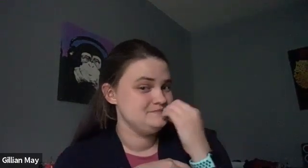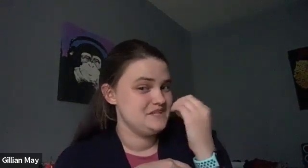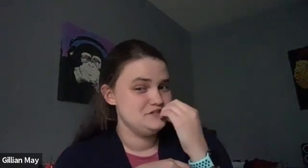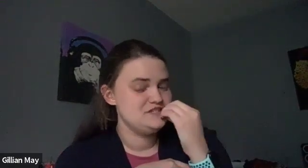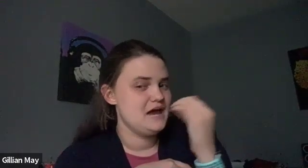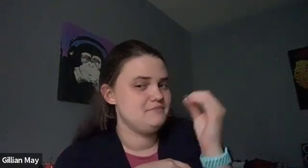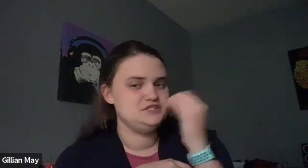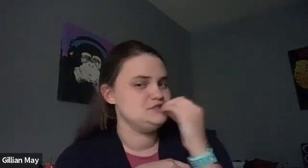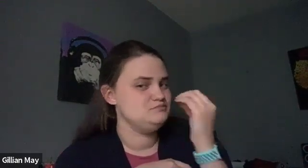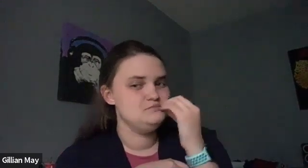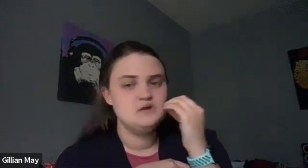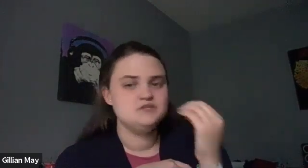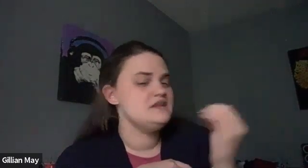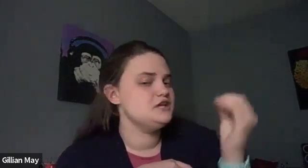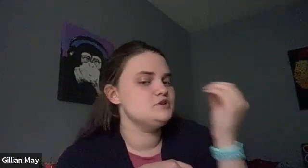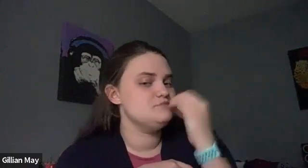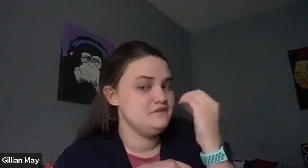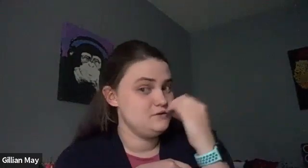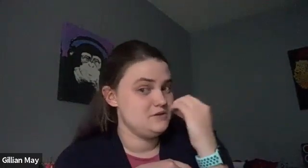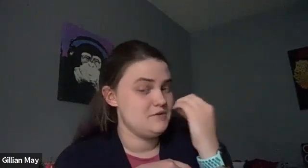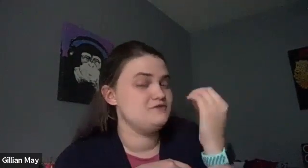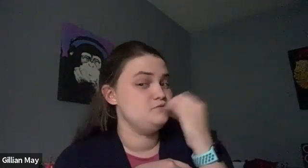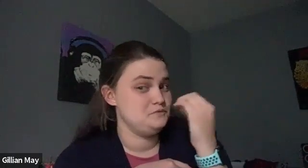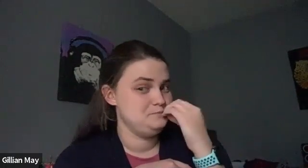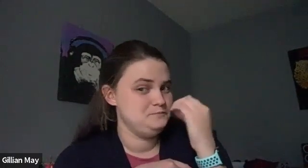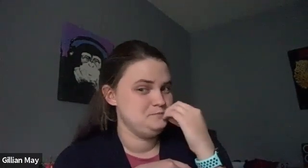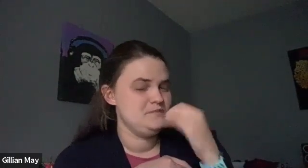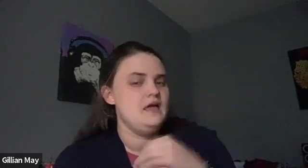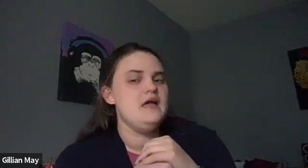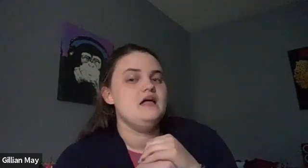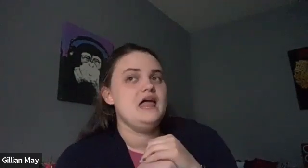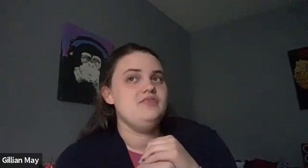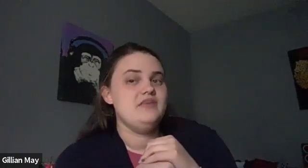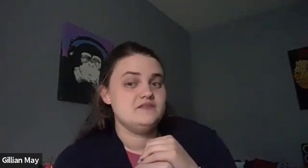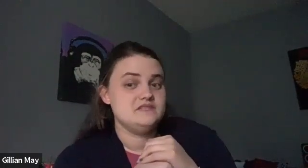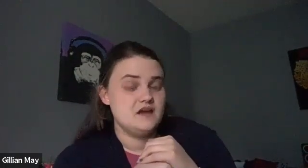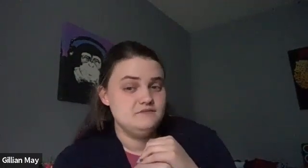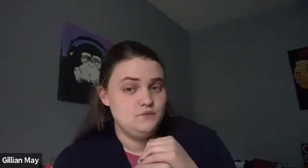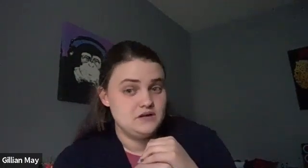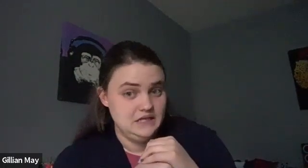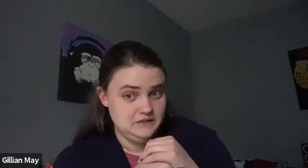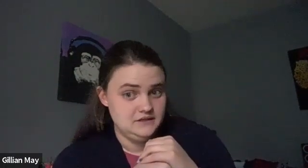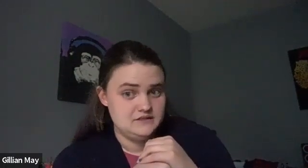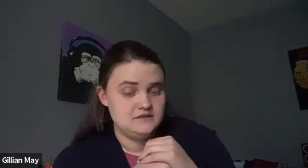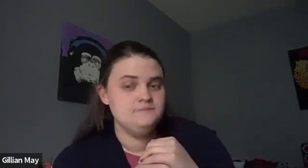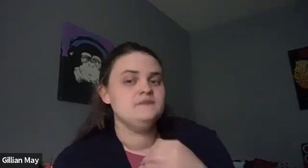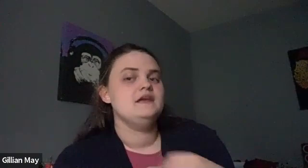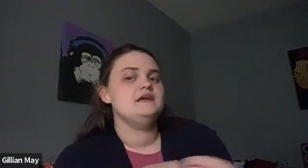You just tap. It's just pretend like you're motion putting food in your mouth. Food. And then the sign for eat is